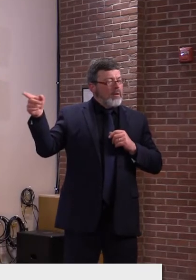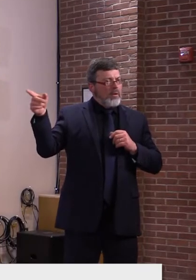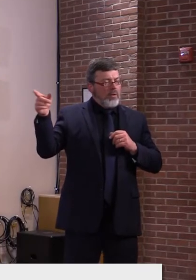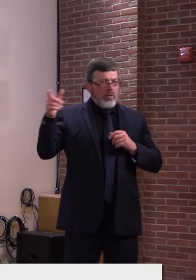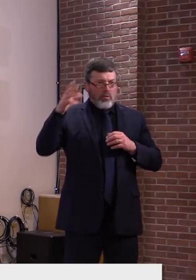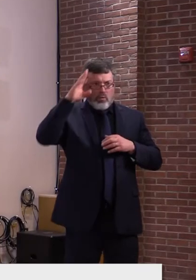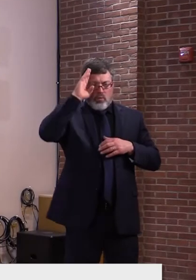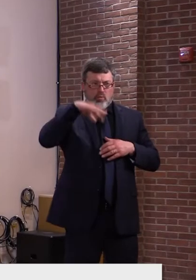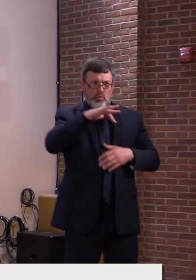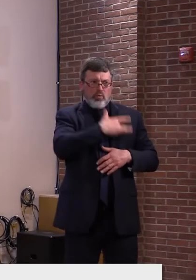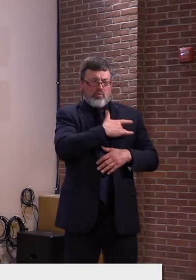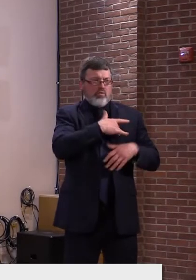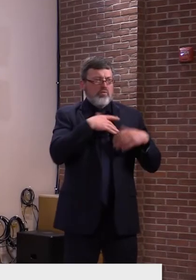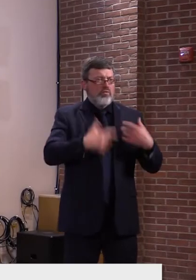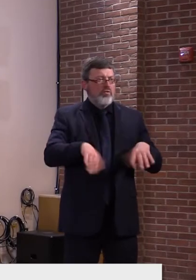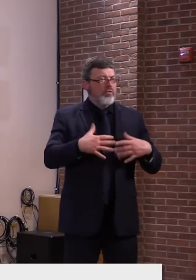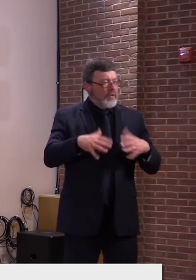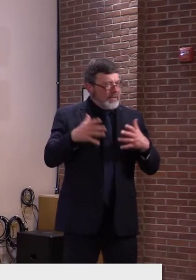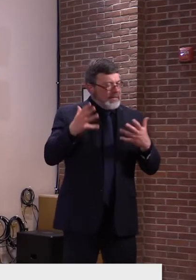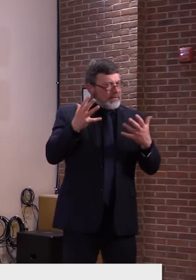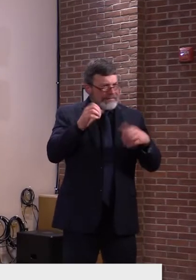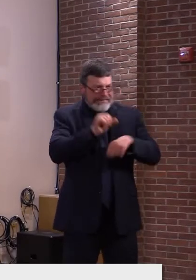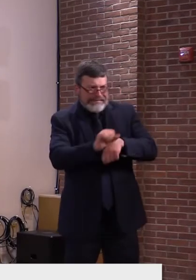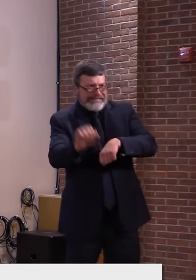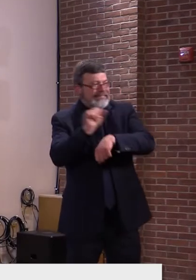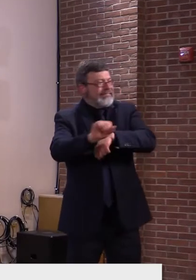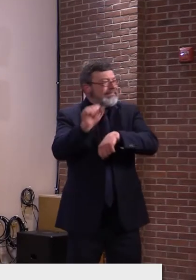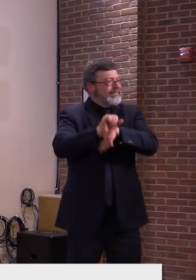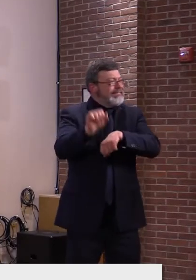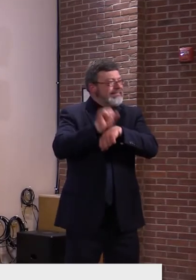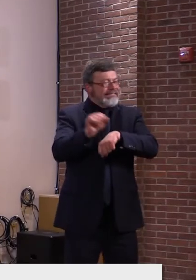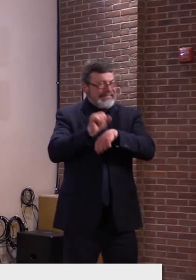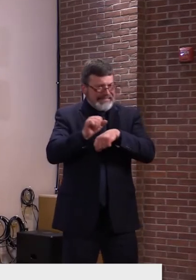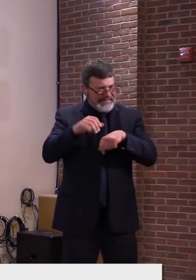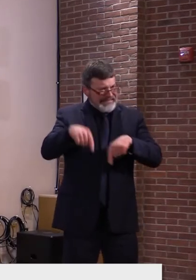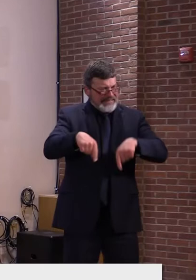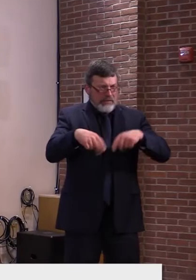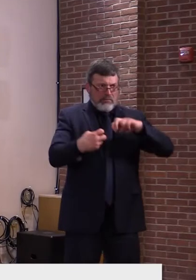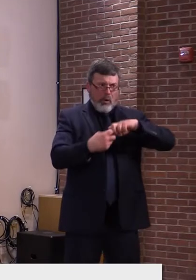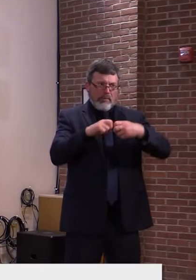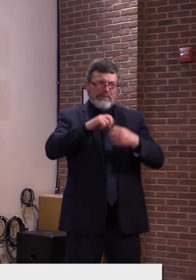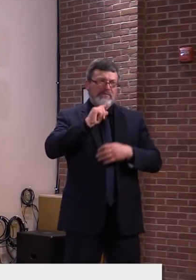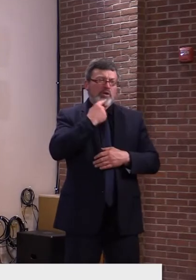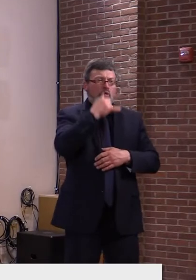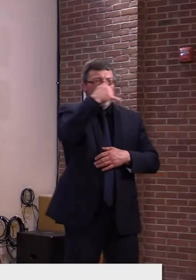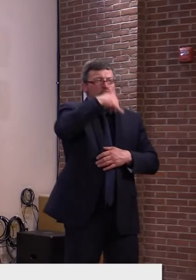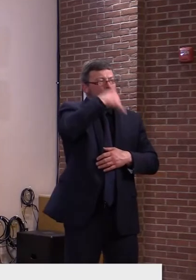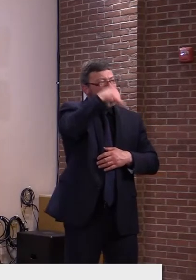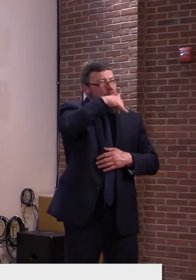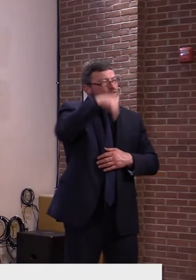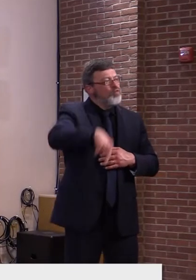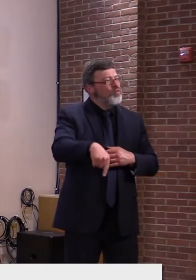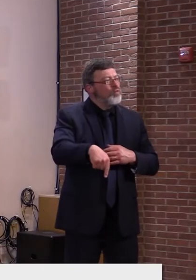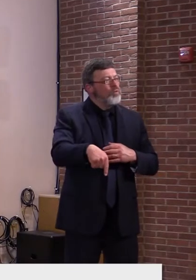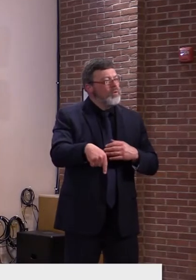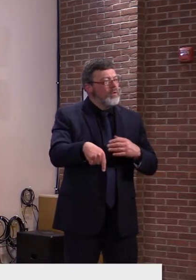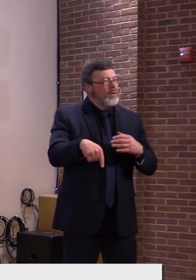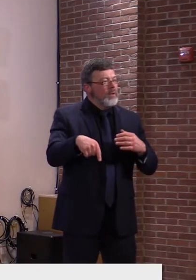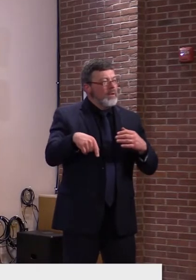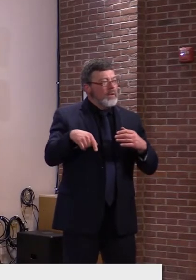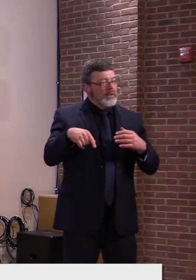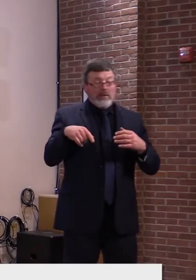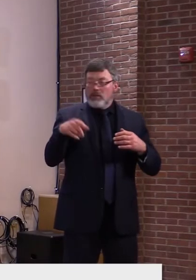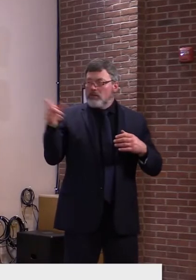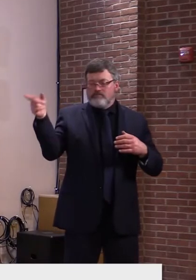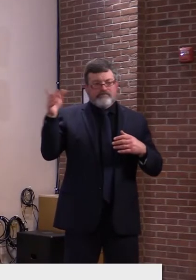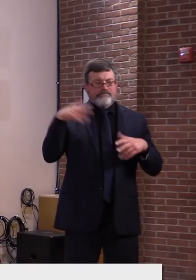alarm. And when David Coates has an issue with this, I listen. And I think we should all listen